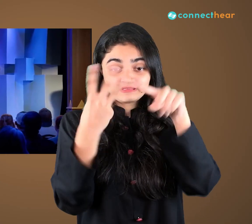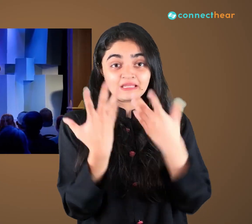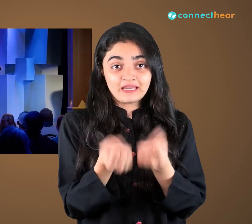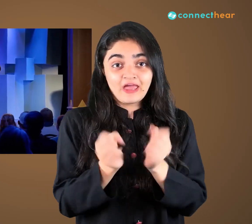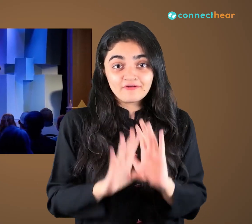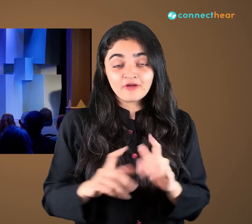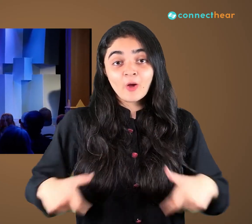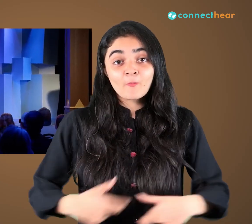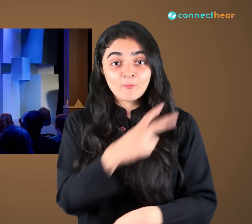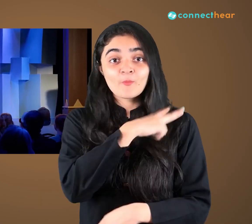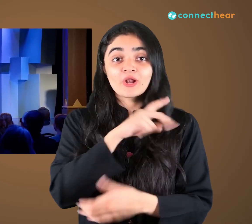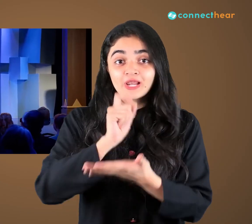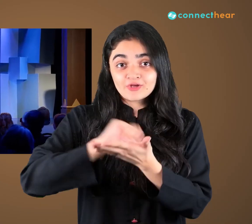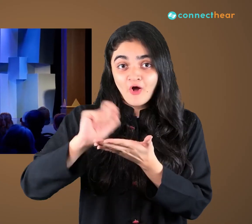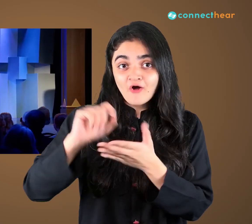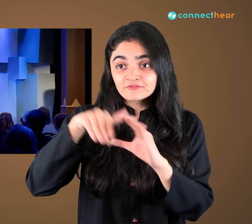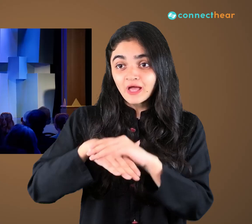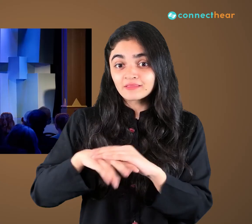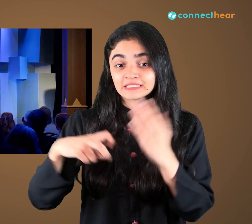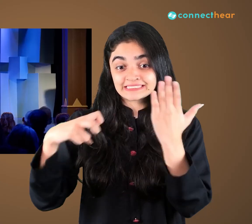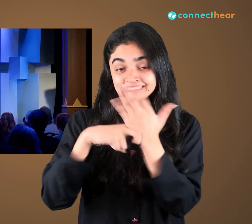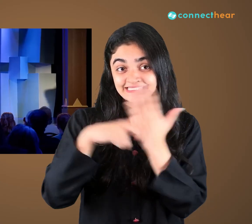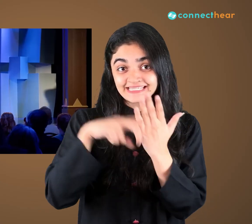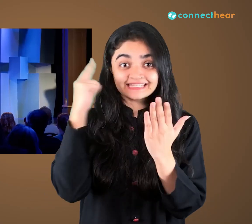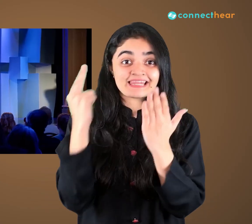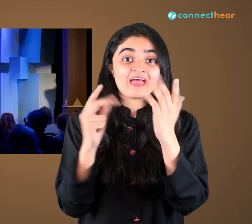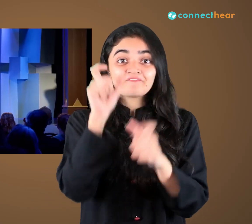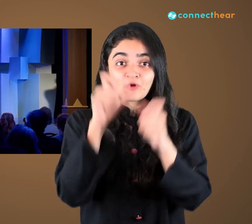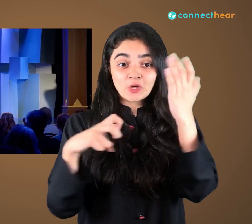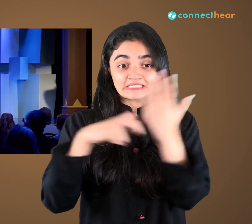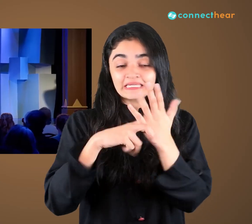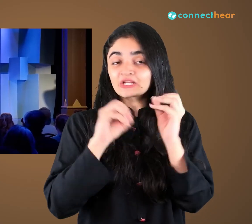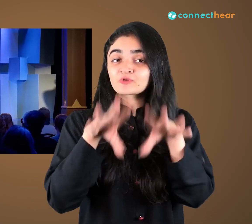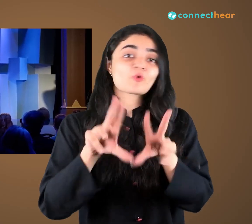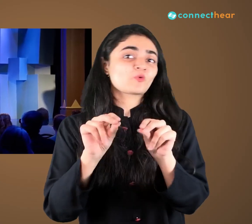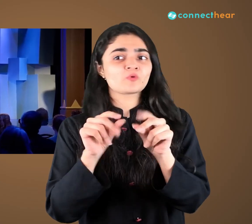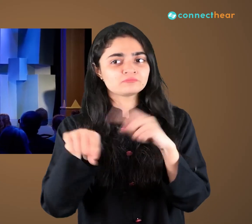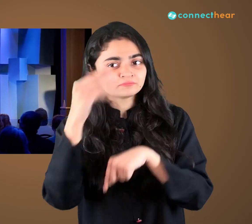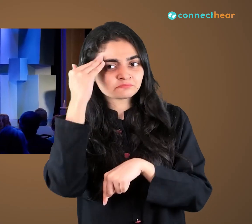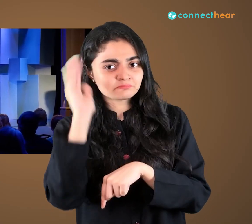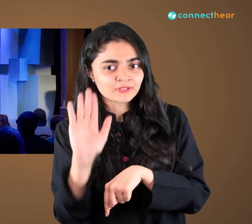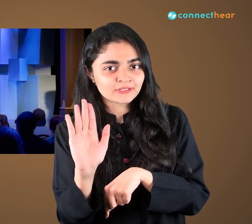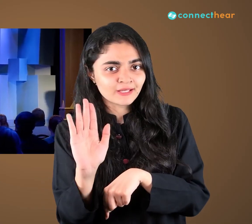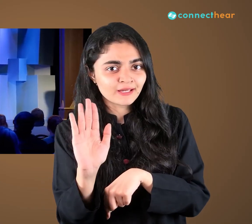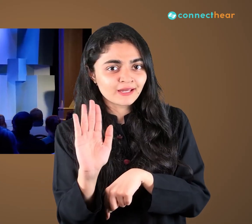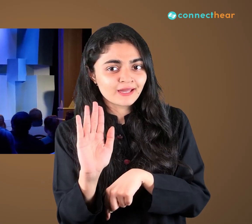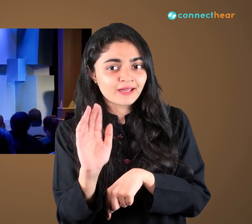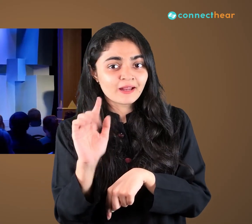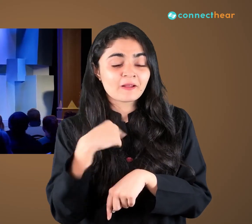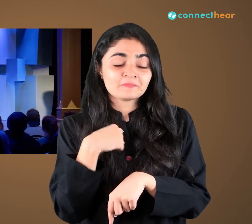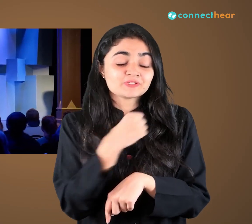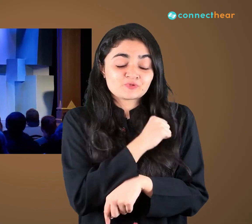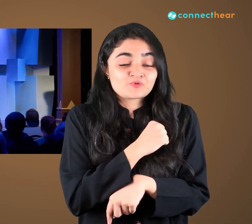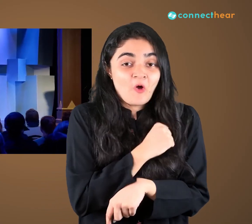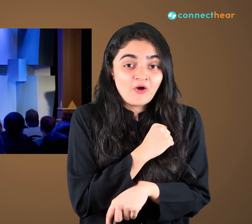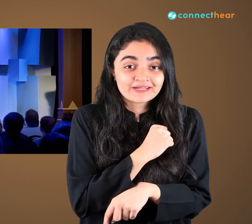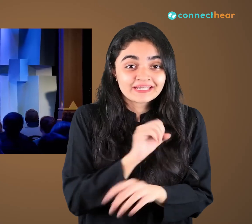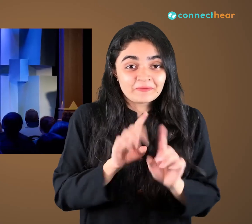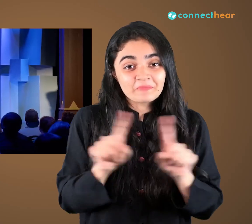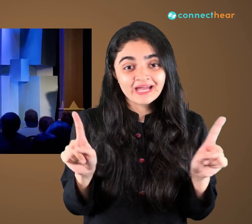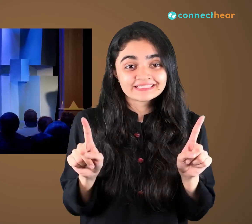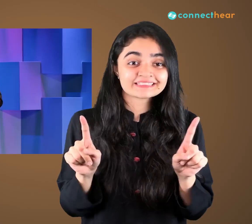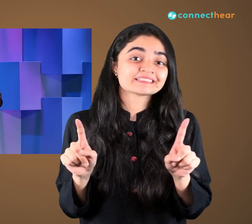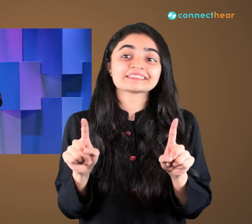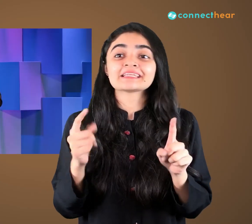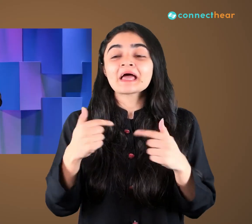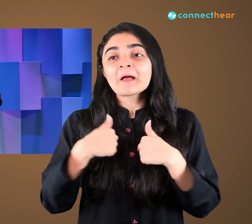police officers. Police officers don't like to give deaf people tickets. Did you know that? They feel sorry